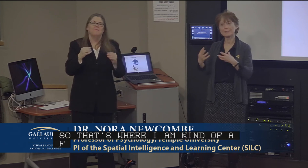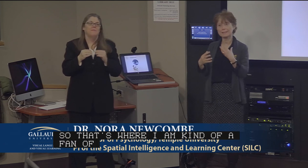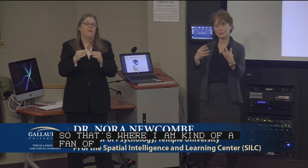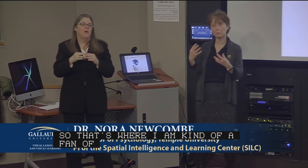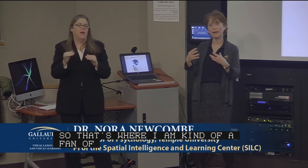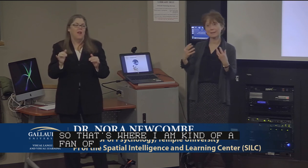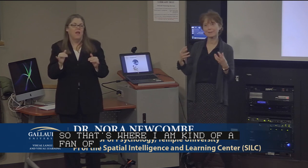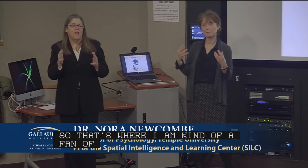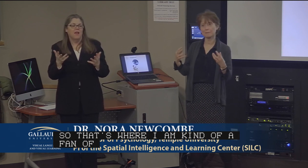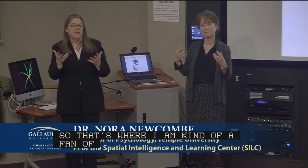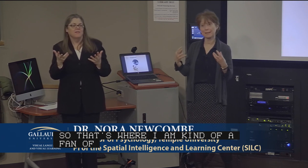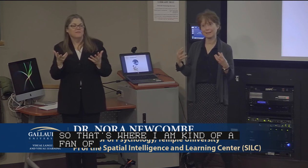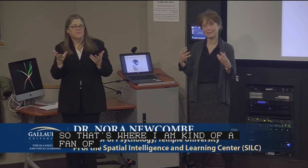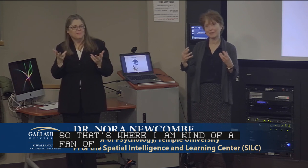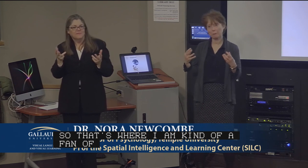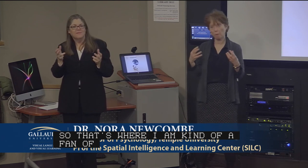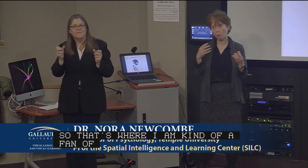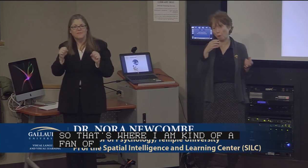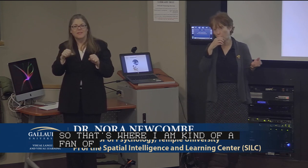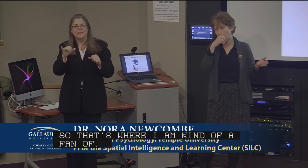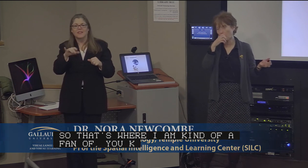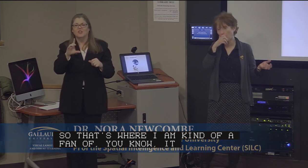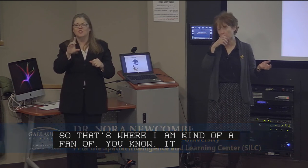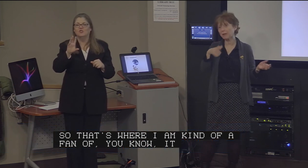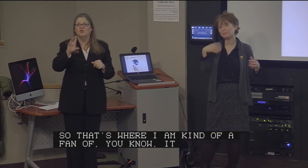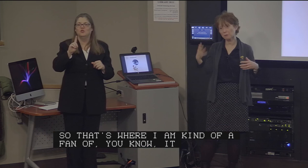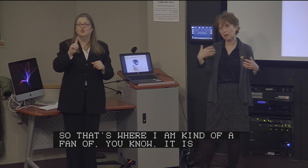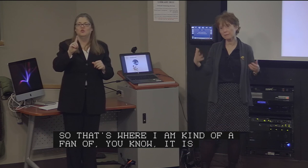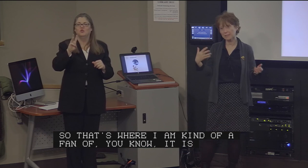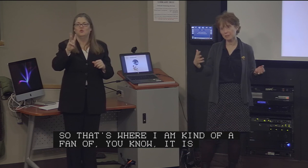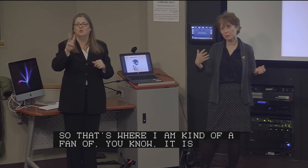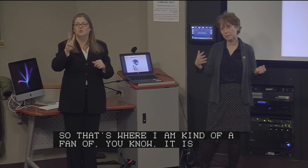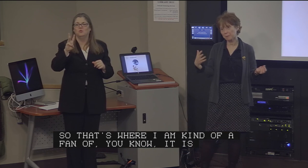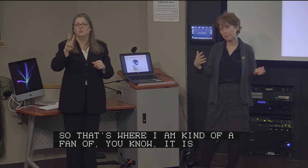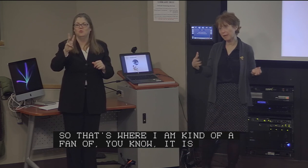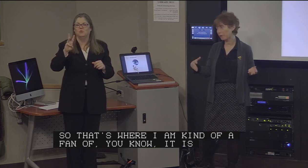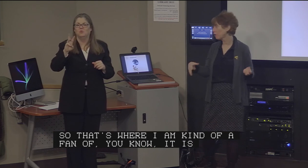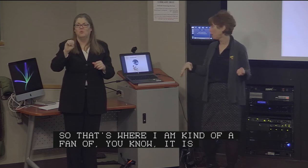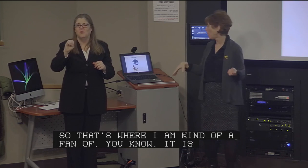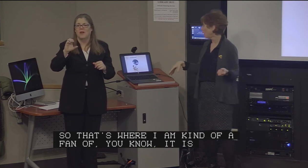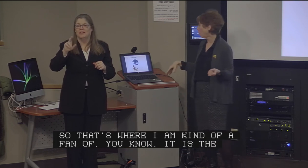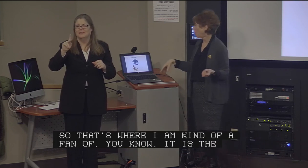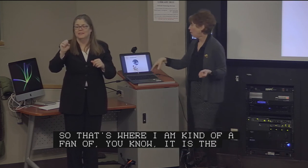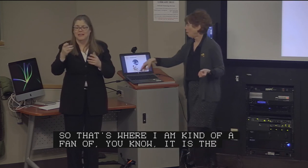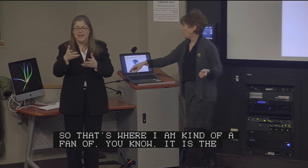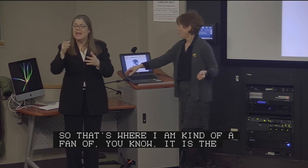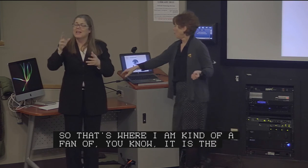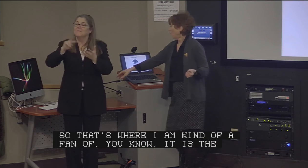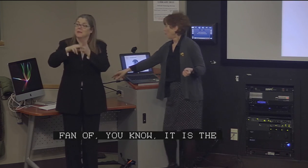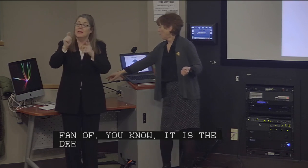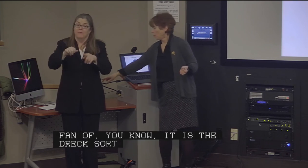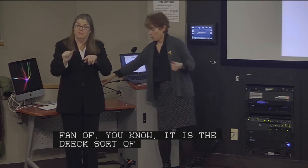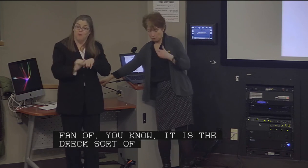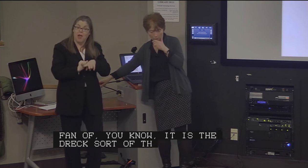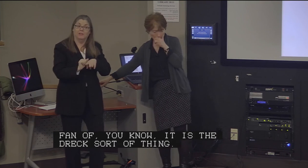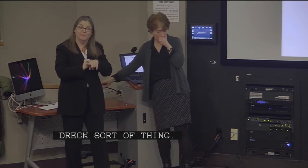it is the Dweck sort of thing. You have to have confidence you can be better.